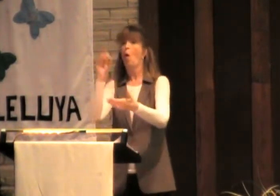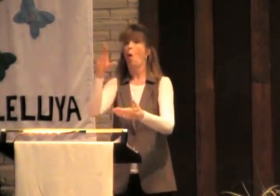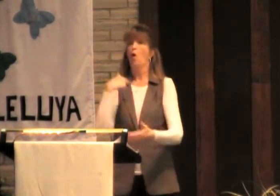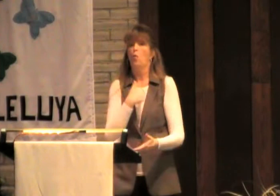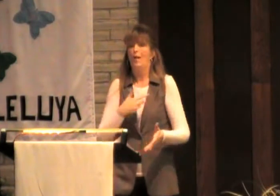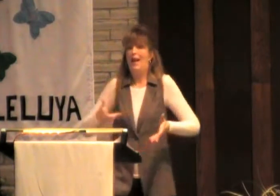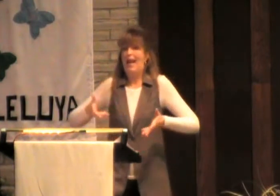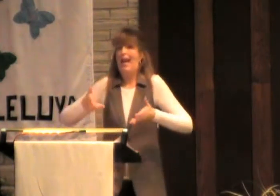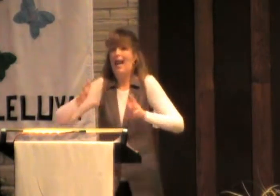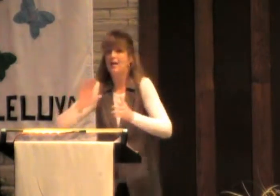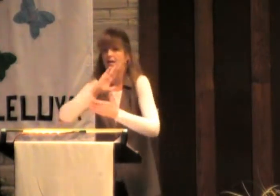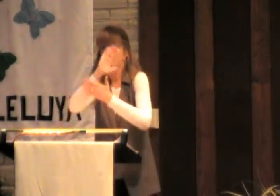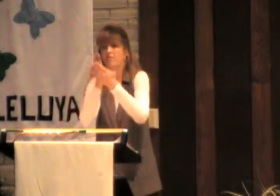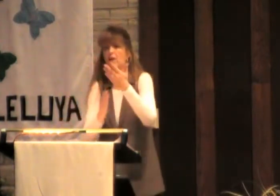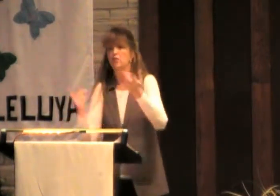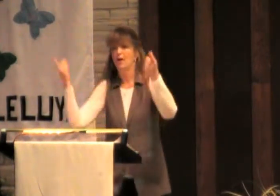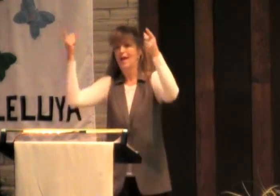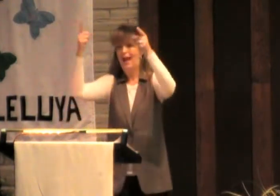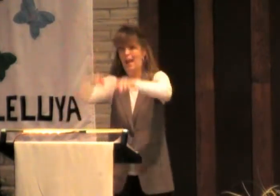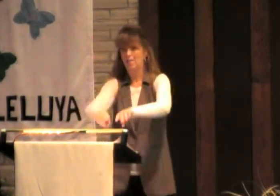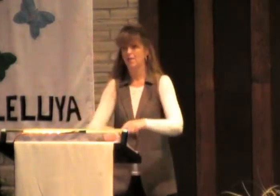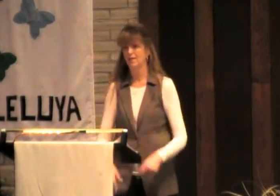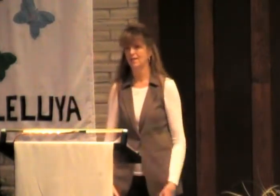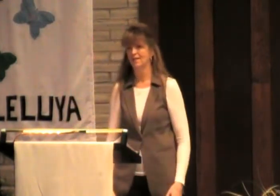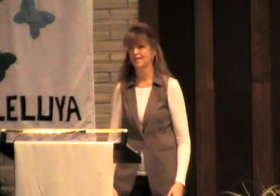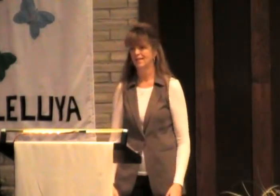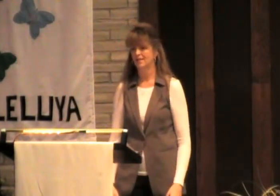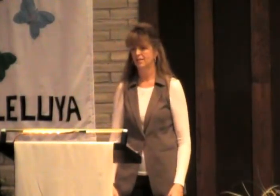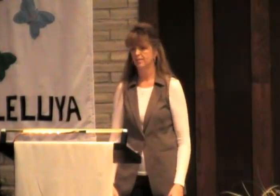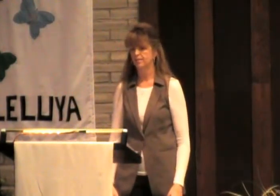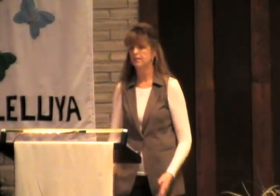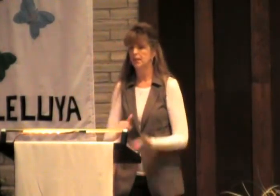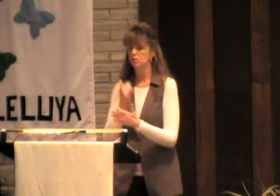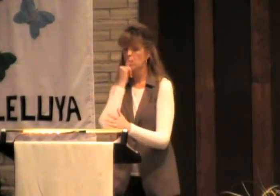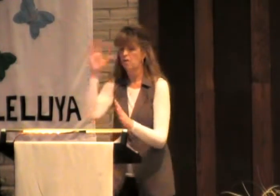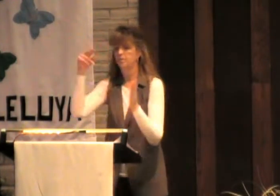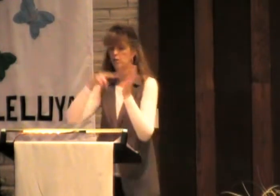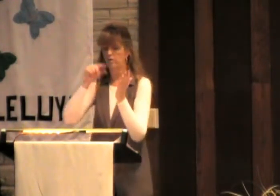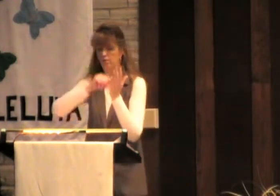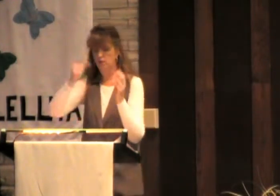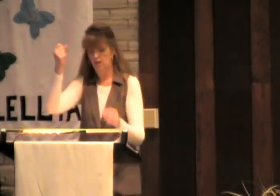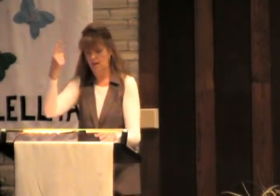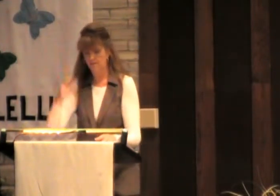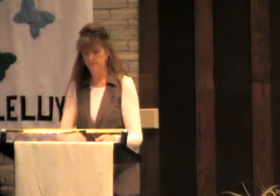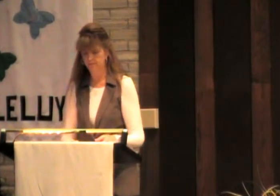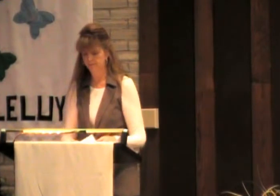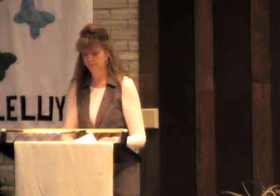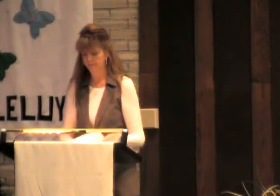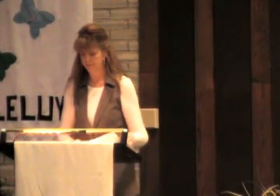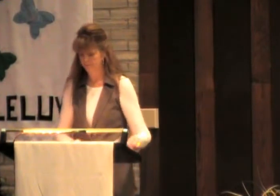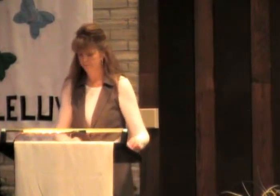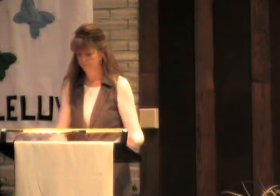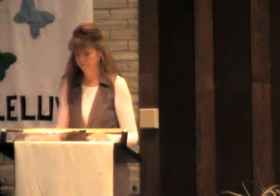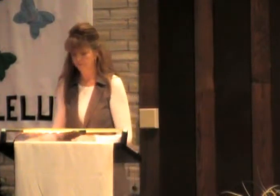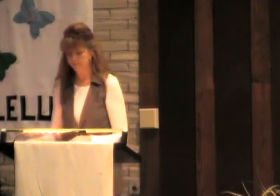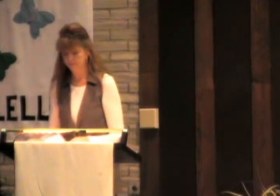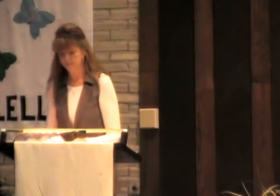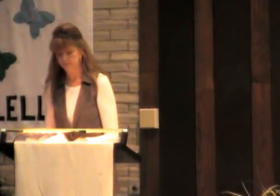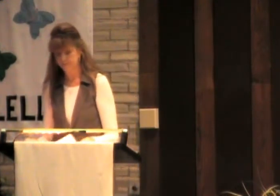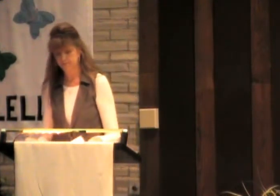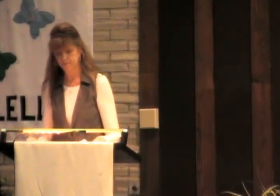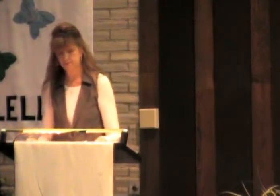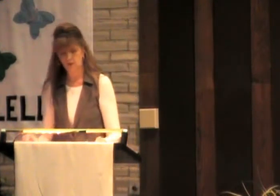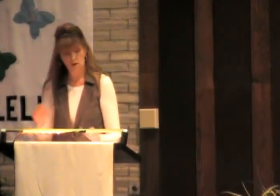ignore the fracture or we allow it to happen. And that's wrong. So verse